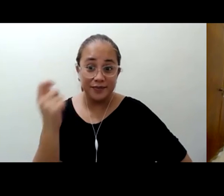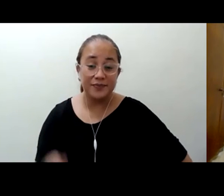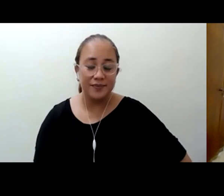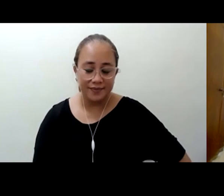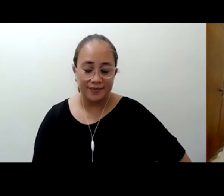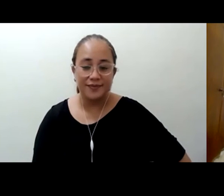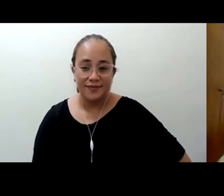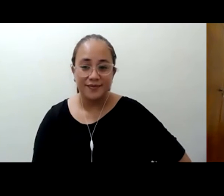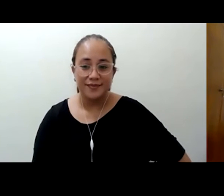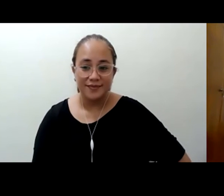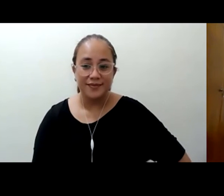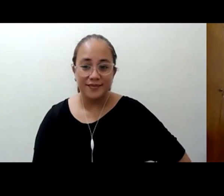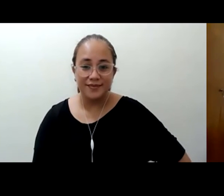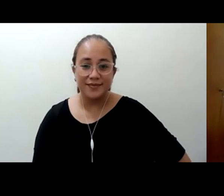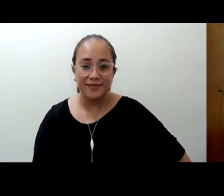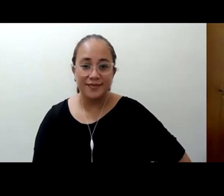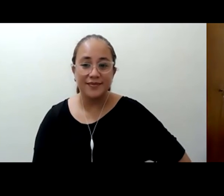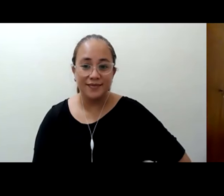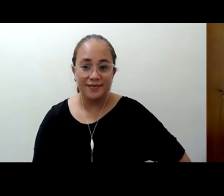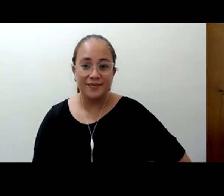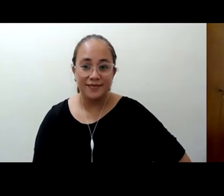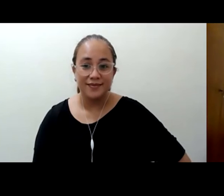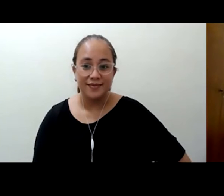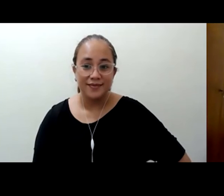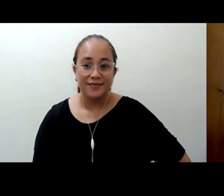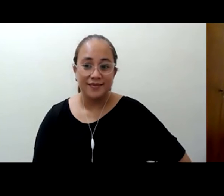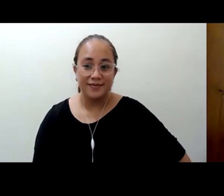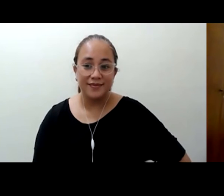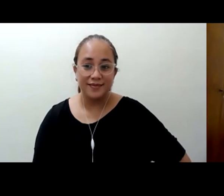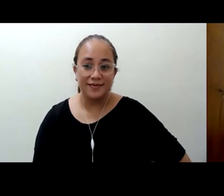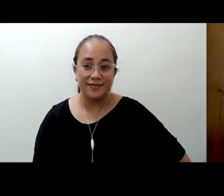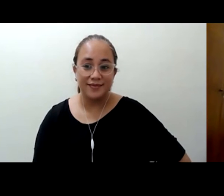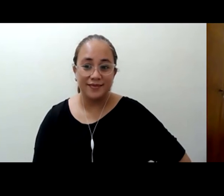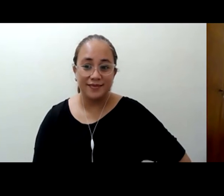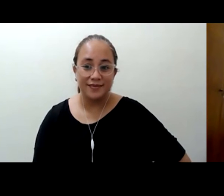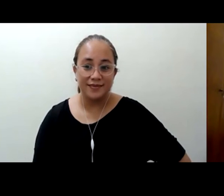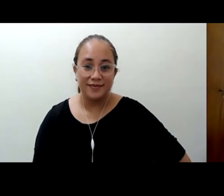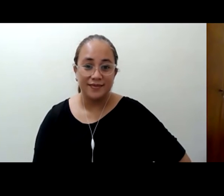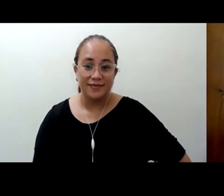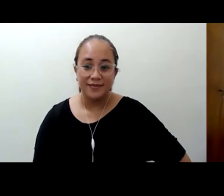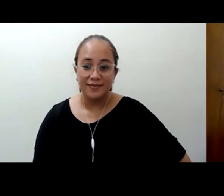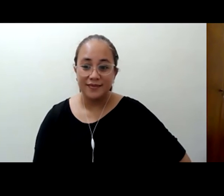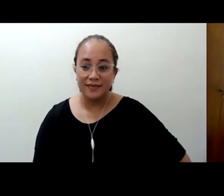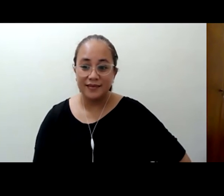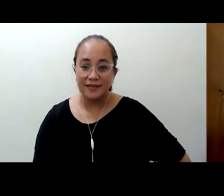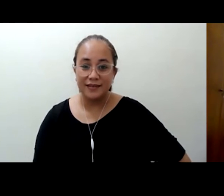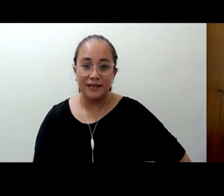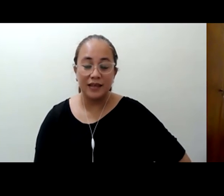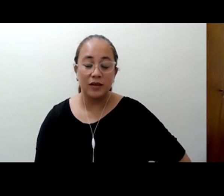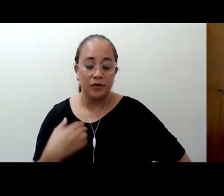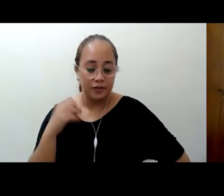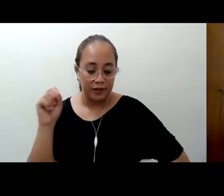Okay, Tuesday it is. Okay, so, all right, let's see the time.